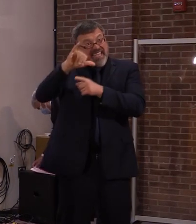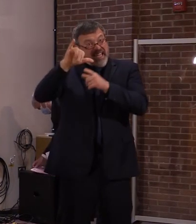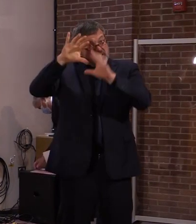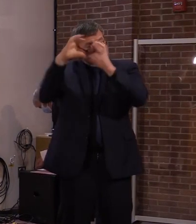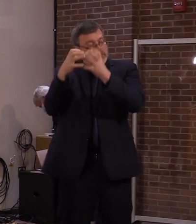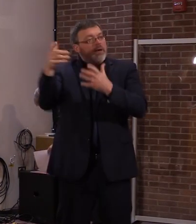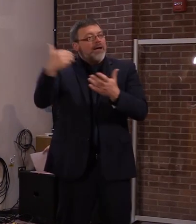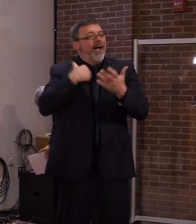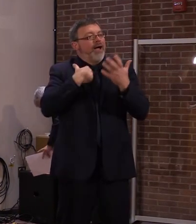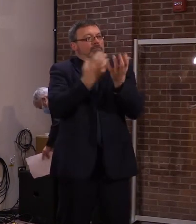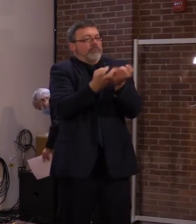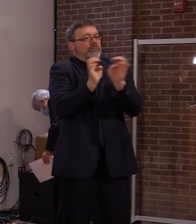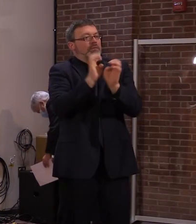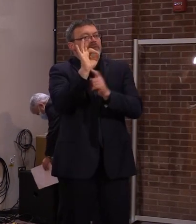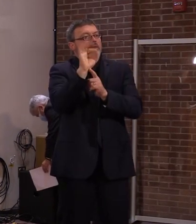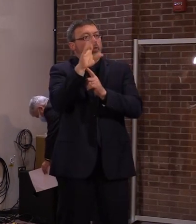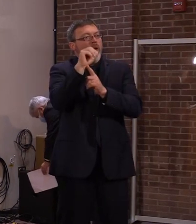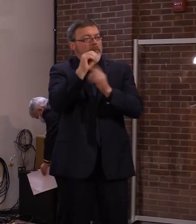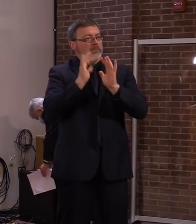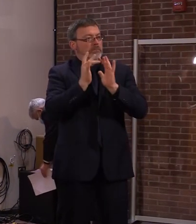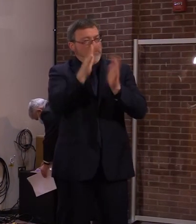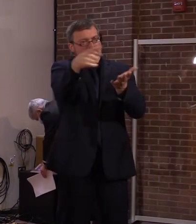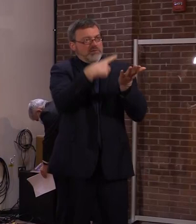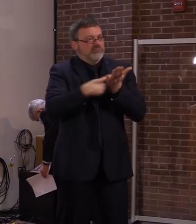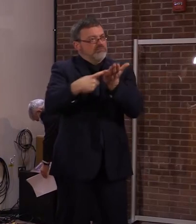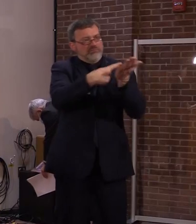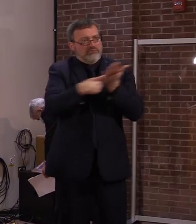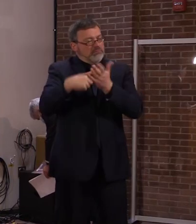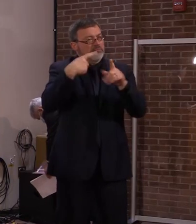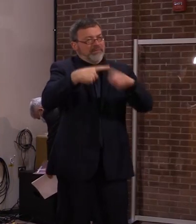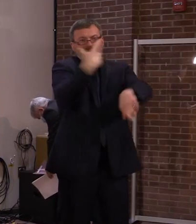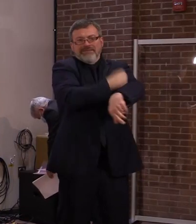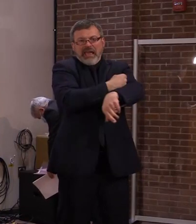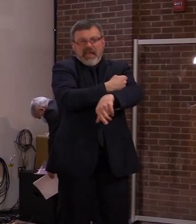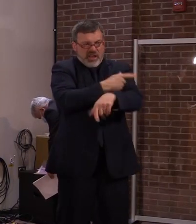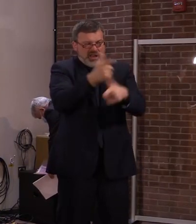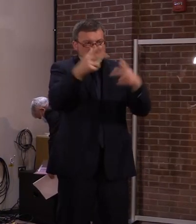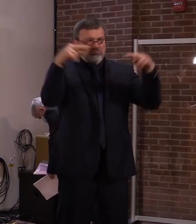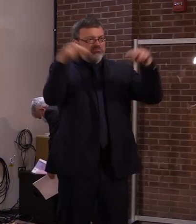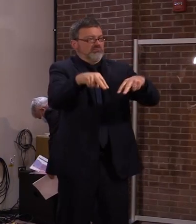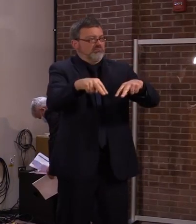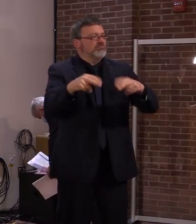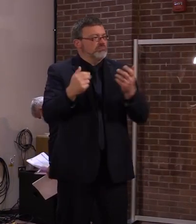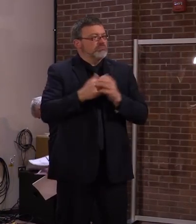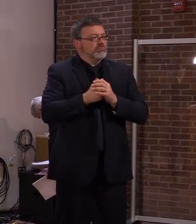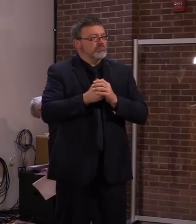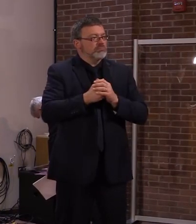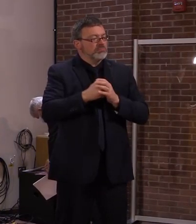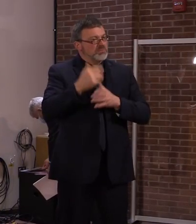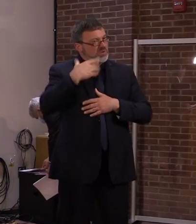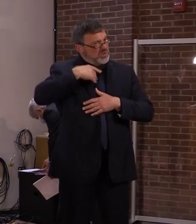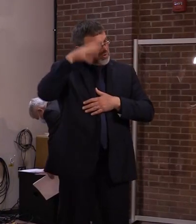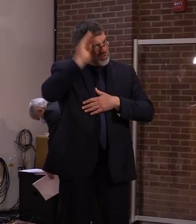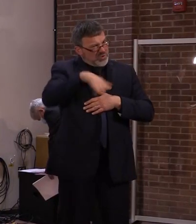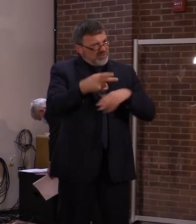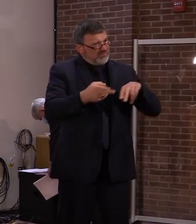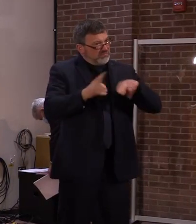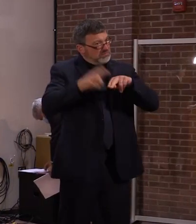Next, as you know, we've seen an increase in COVID cases here in Vermont and across northern New